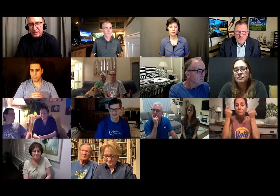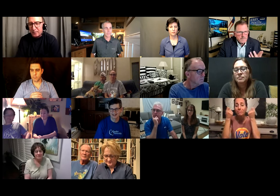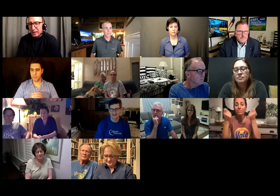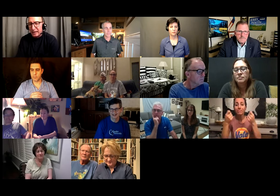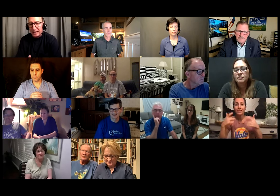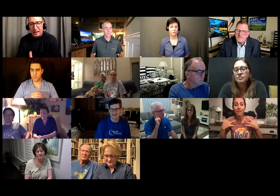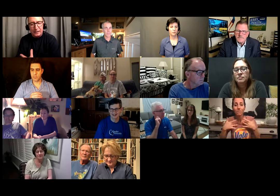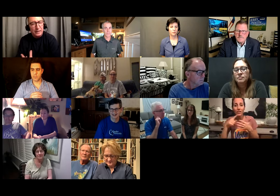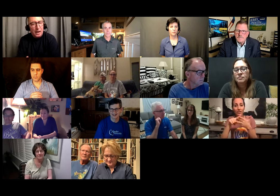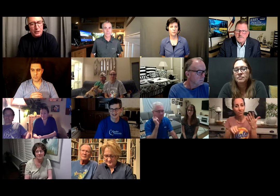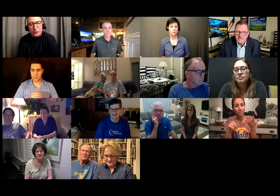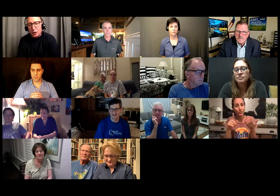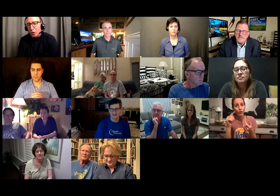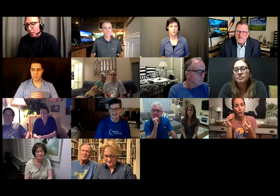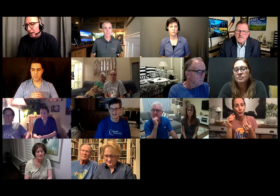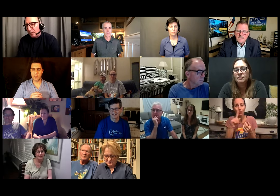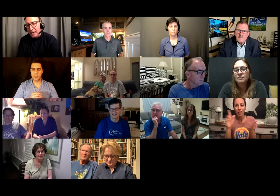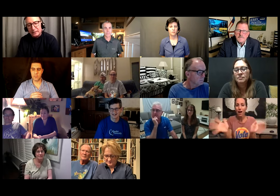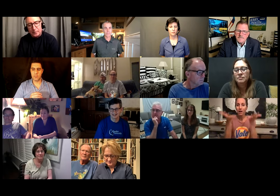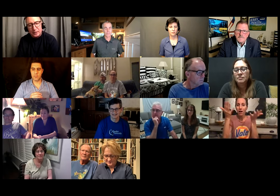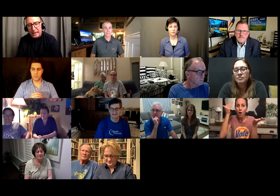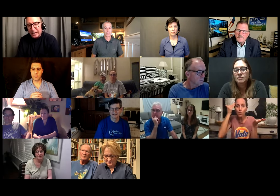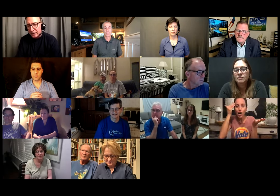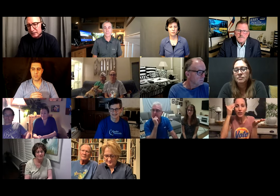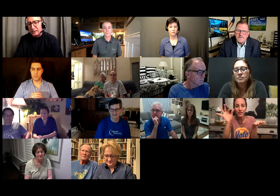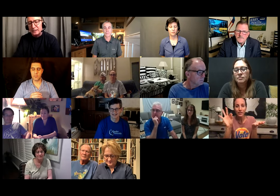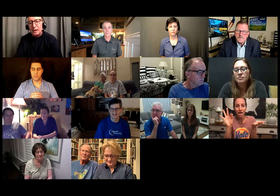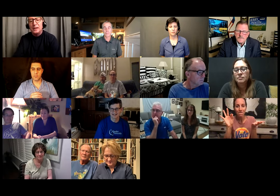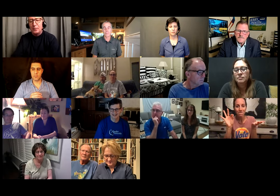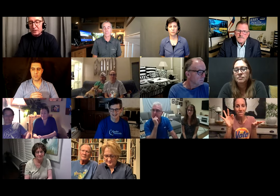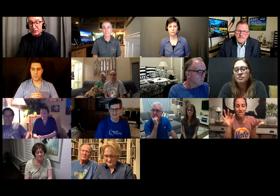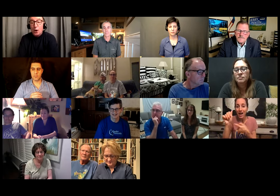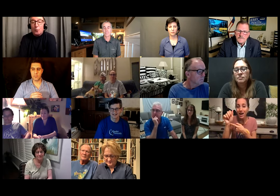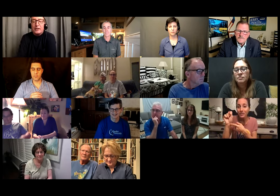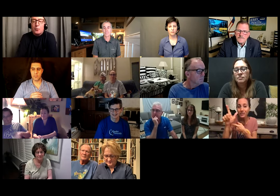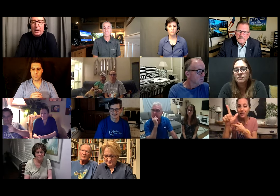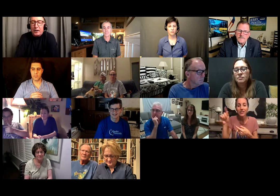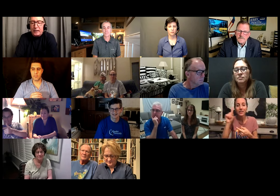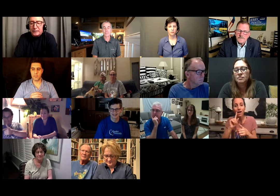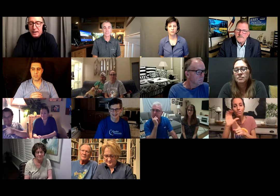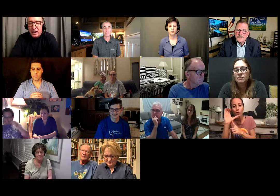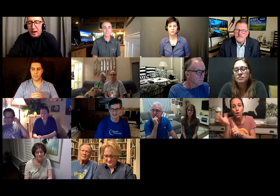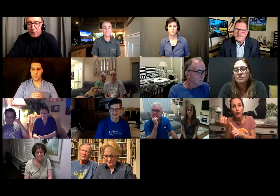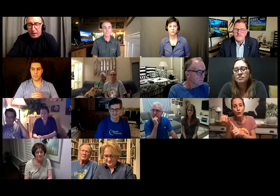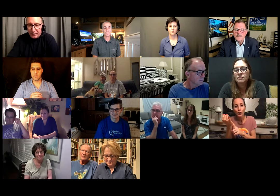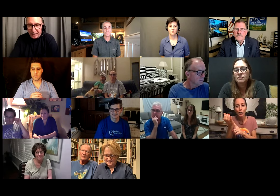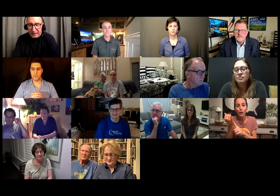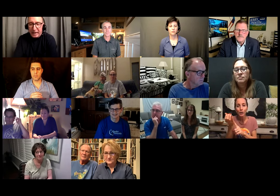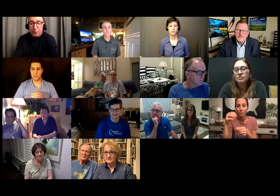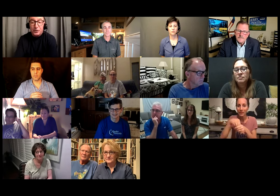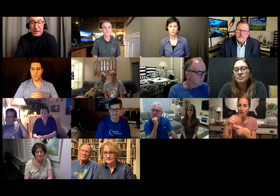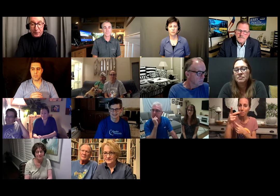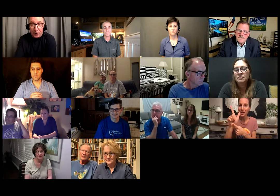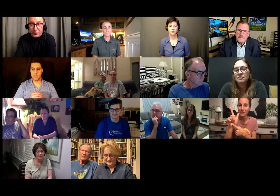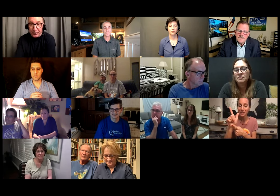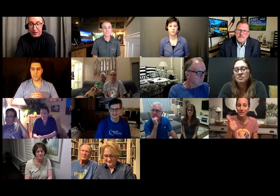activity, something like a show, an event, a play, something that would just raise awareness of American Sign Language